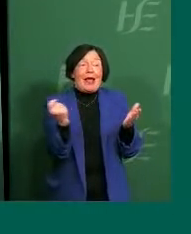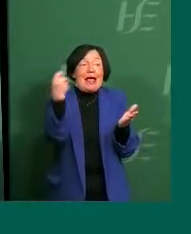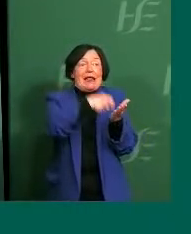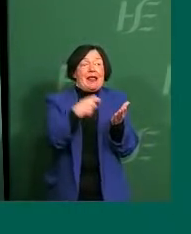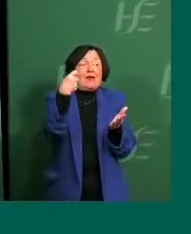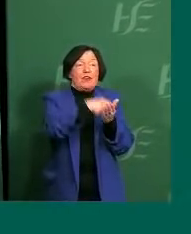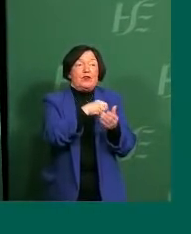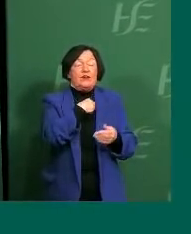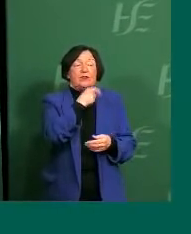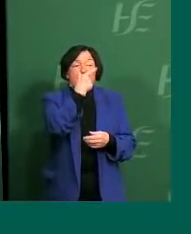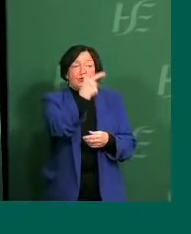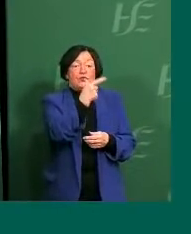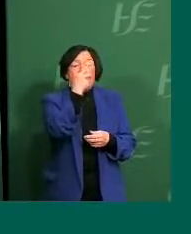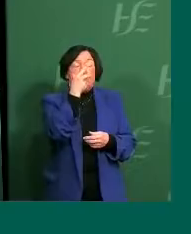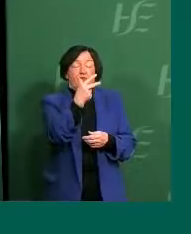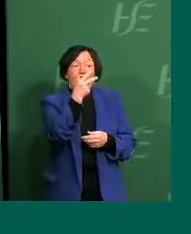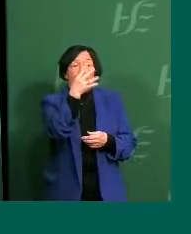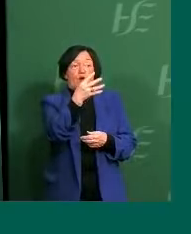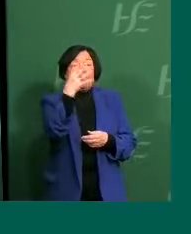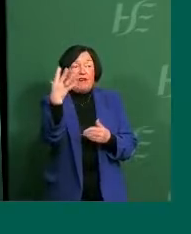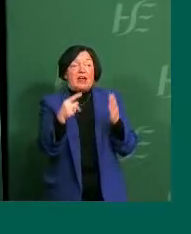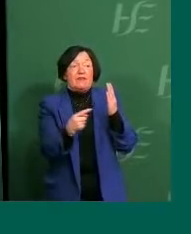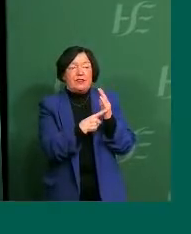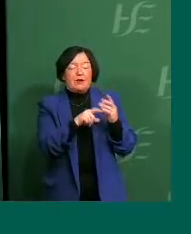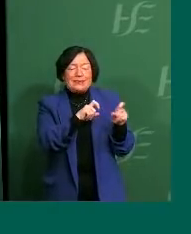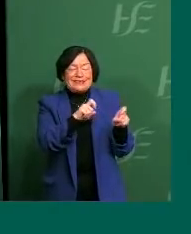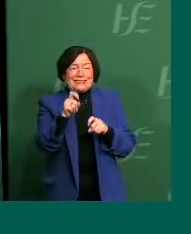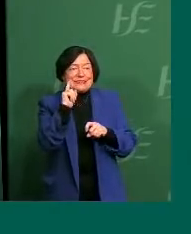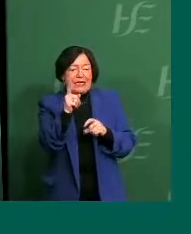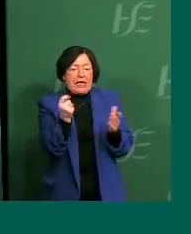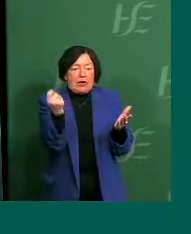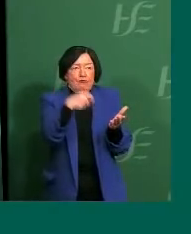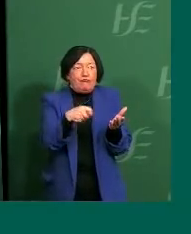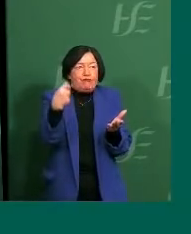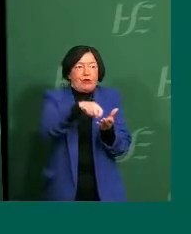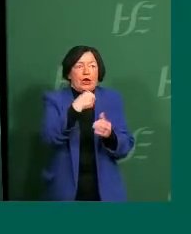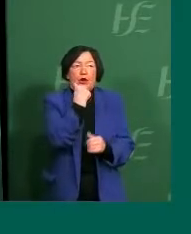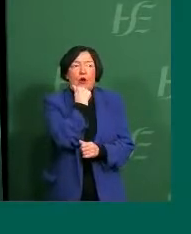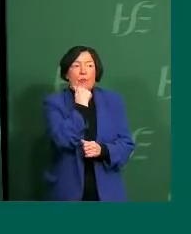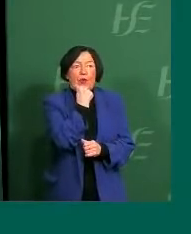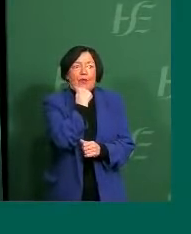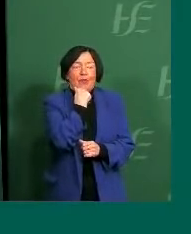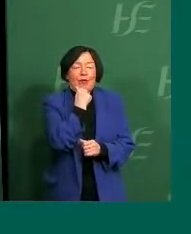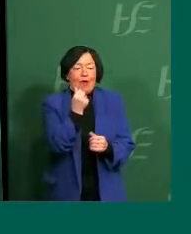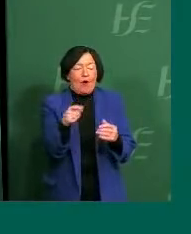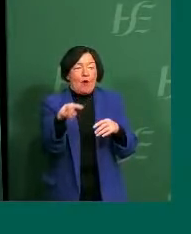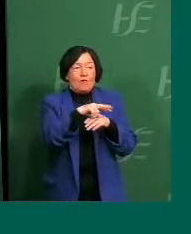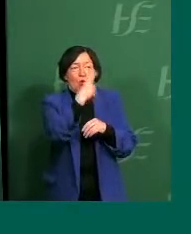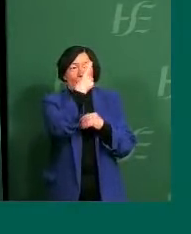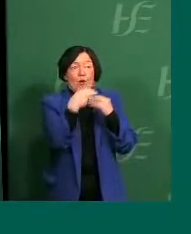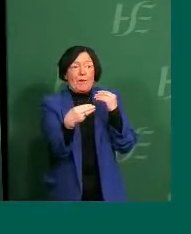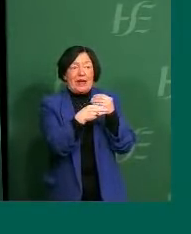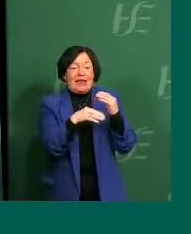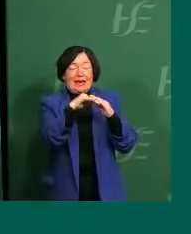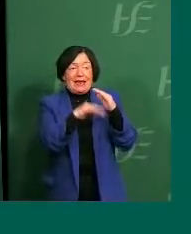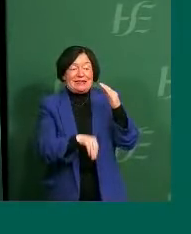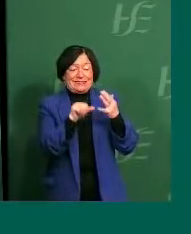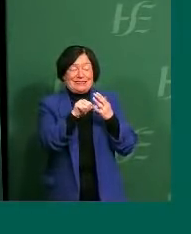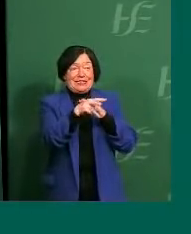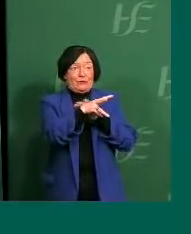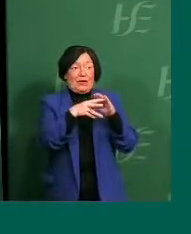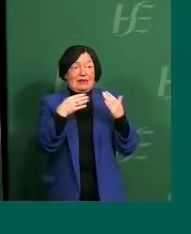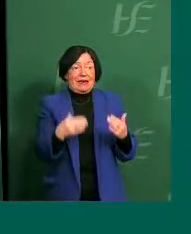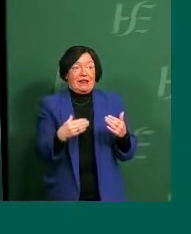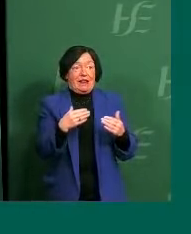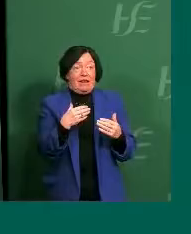to 245,000. So we're still seeing increasing numbers coming through, over 1 million in actually less than 6 weeks now in terms